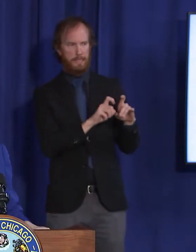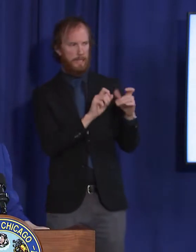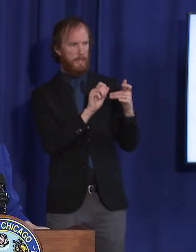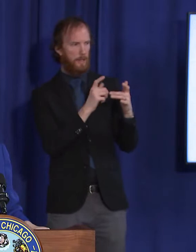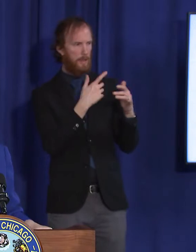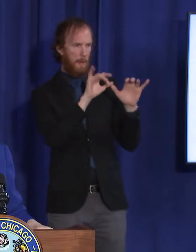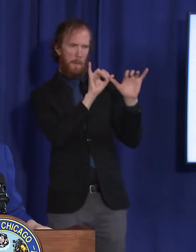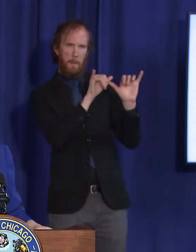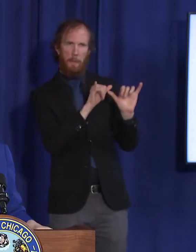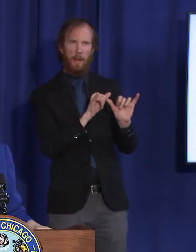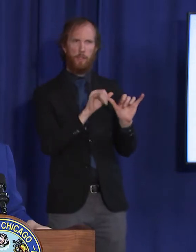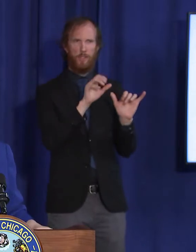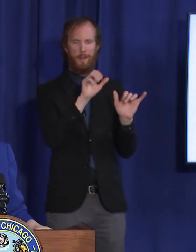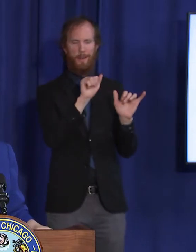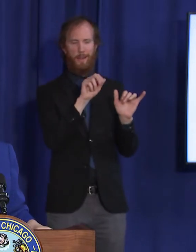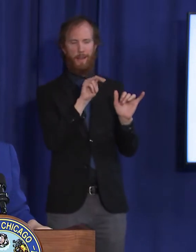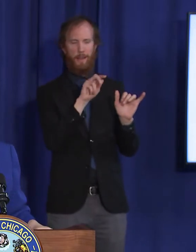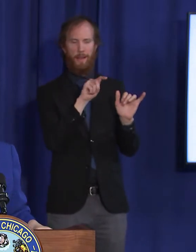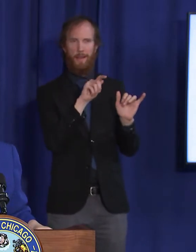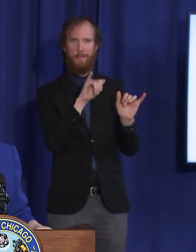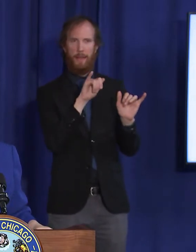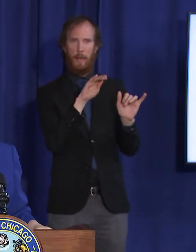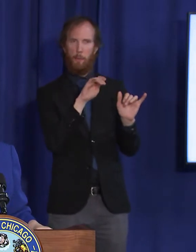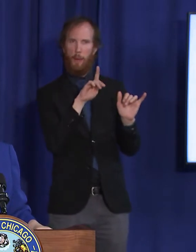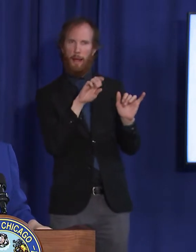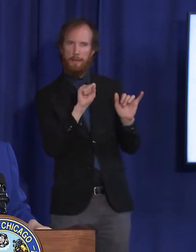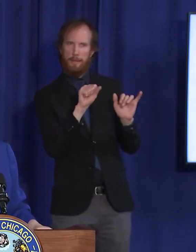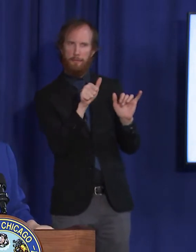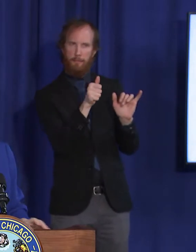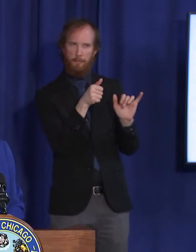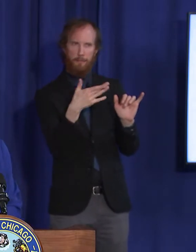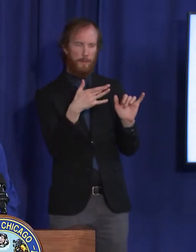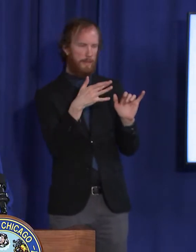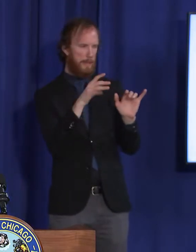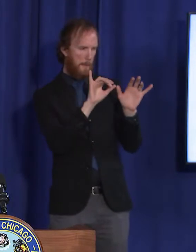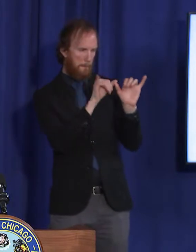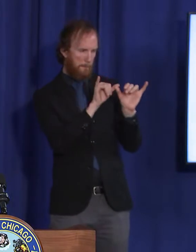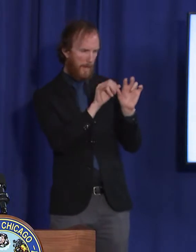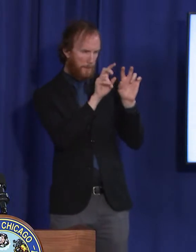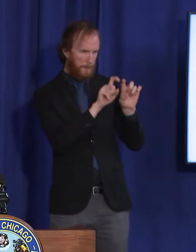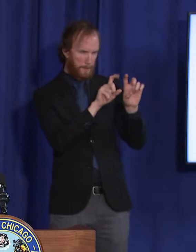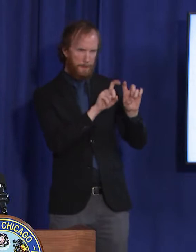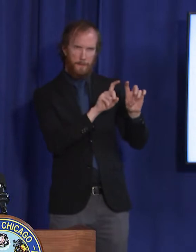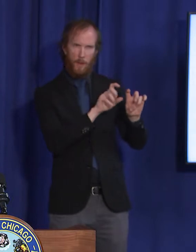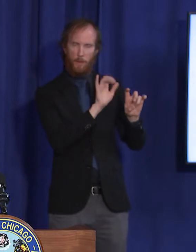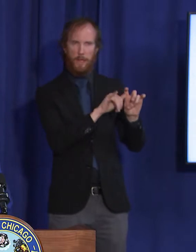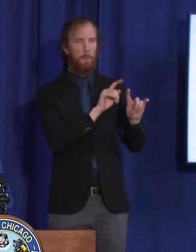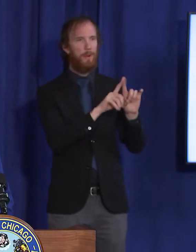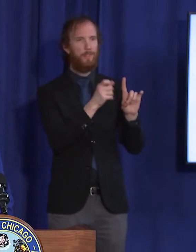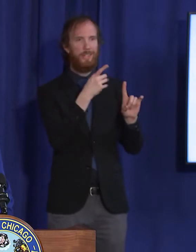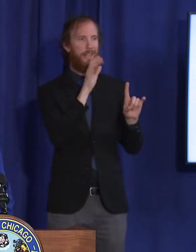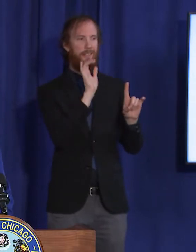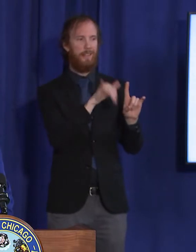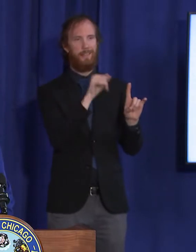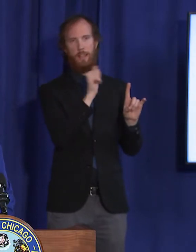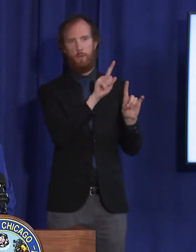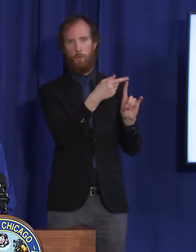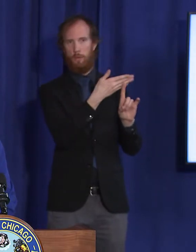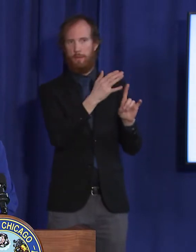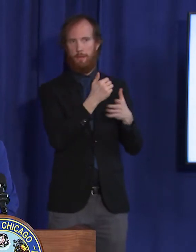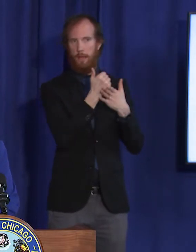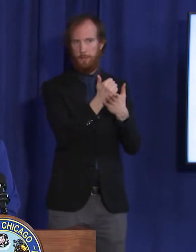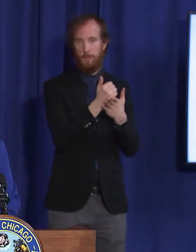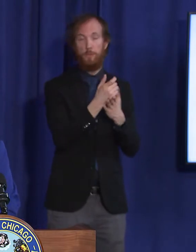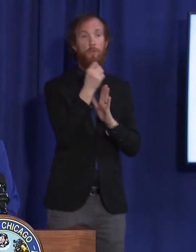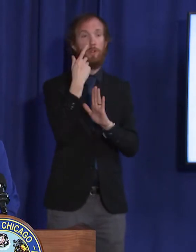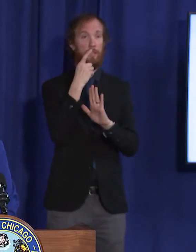can measure antibodies, for example. But antibodies are not the whole story. And so there has not been a recommendation, I want to be very clear, for